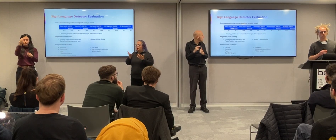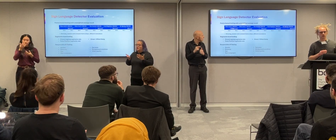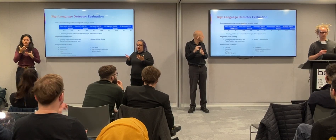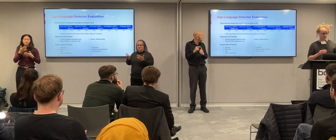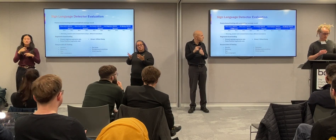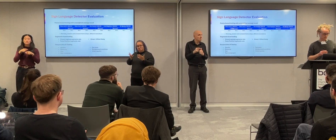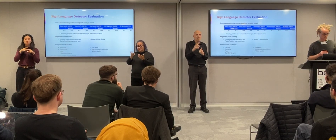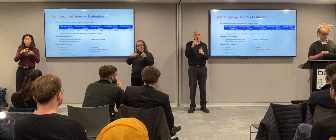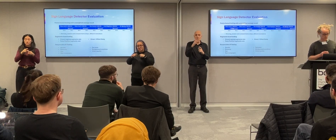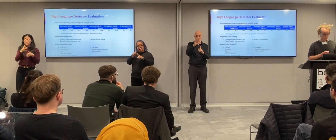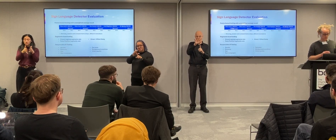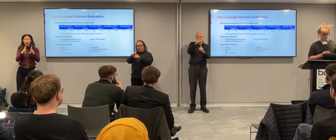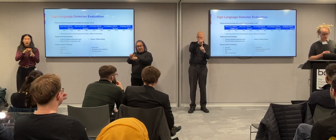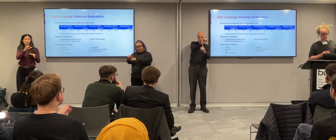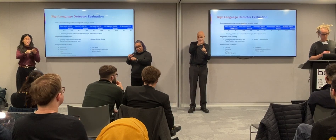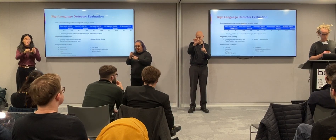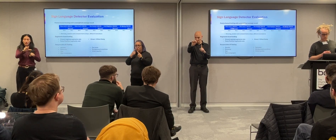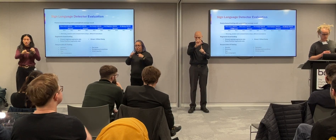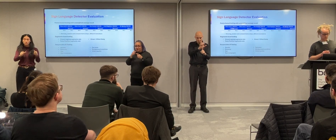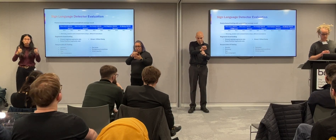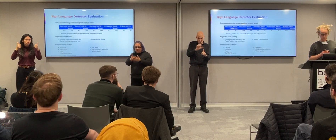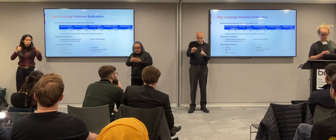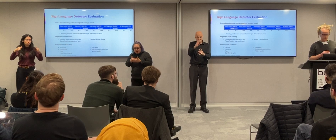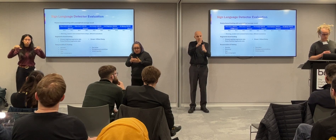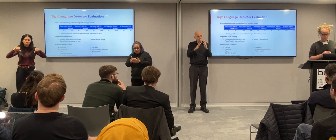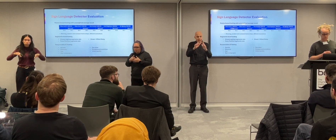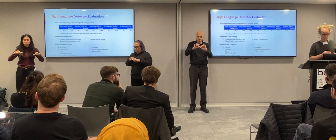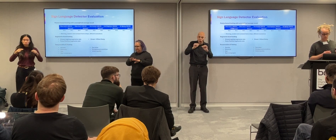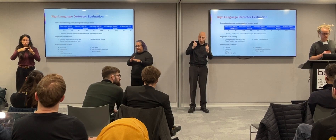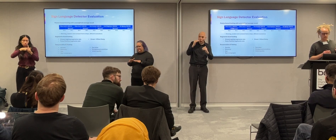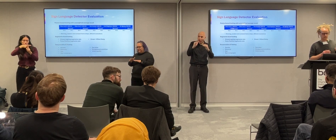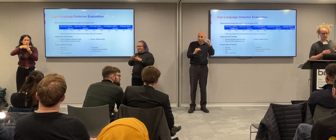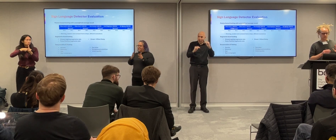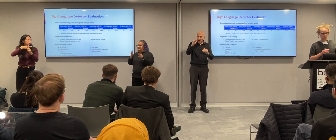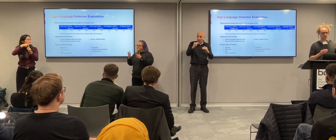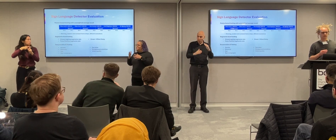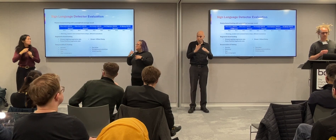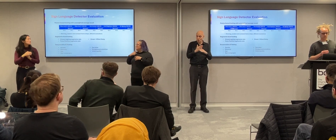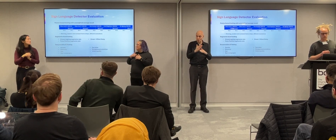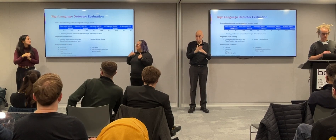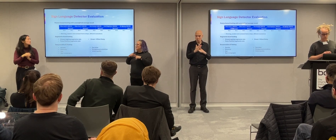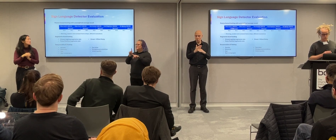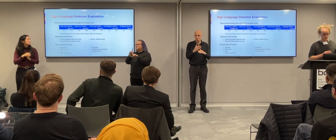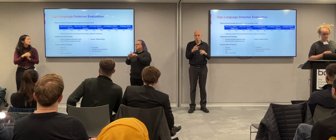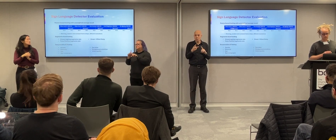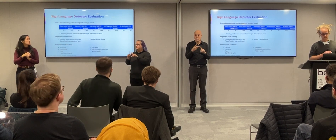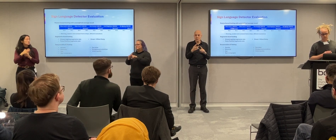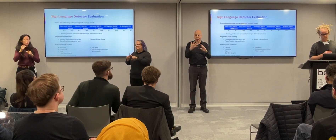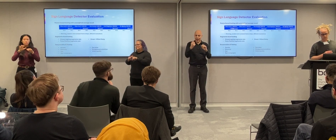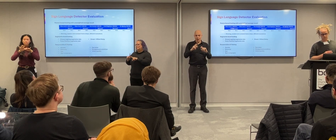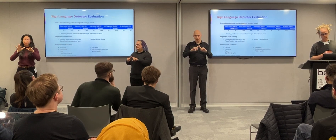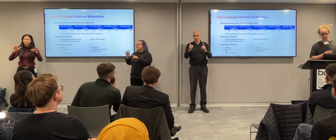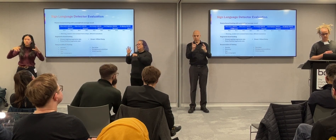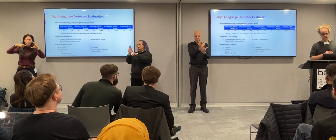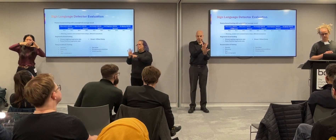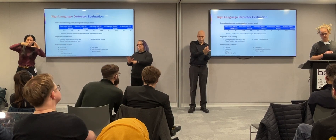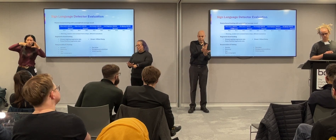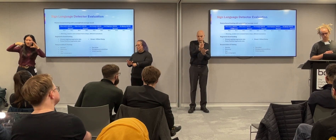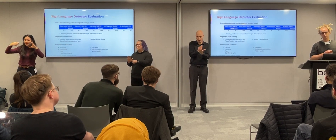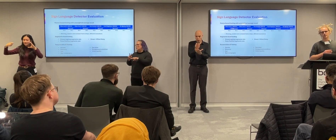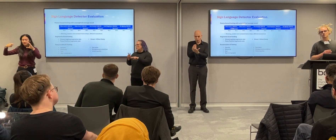detection works, and we have kind of like a different like a variety of different recordings